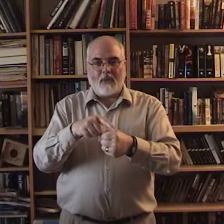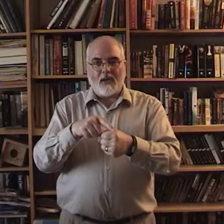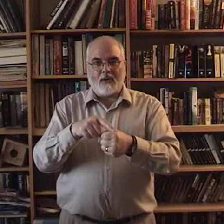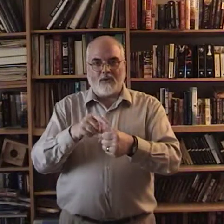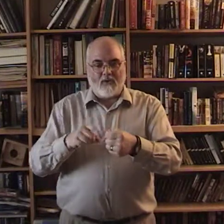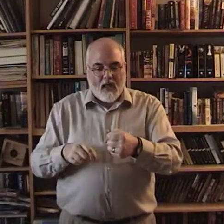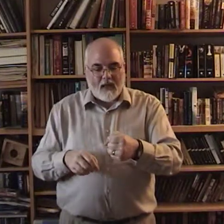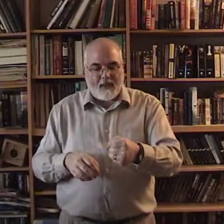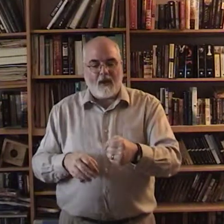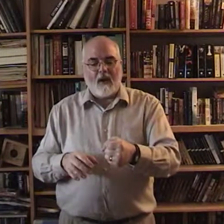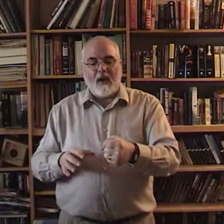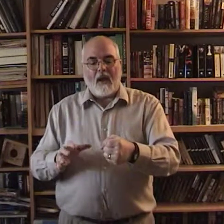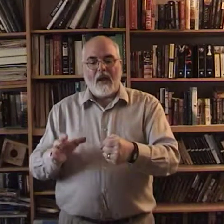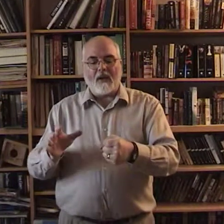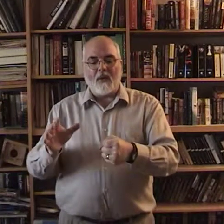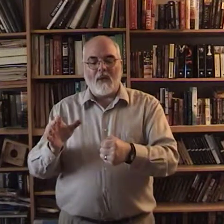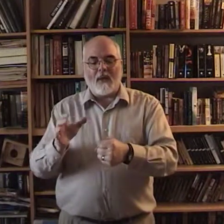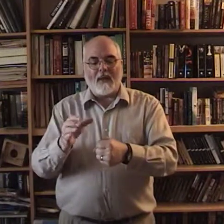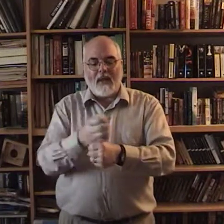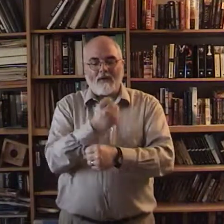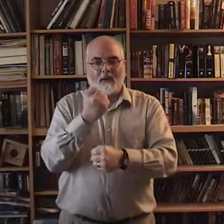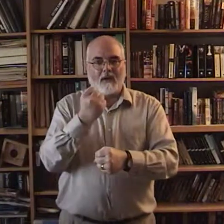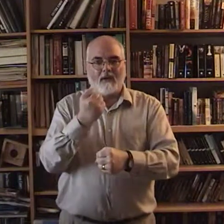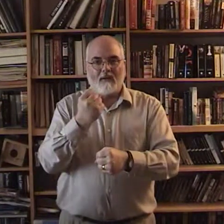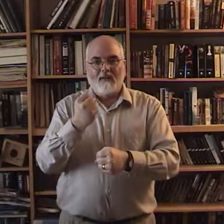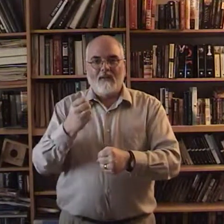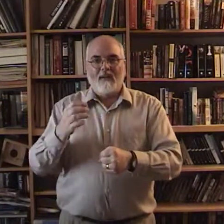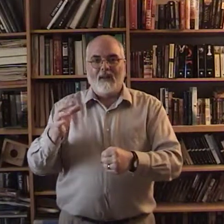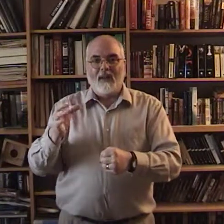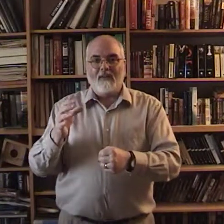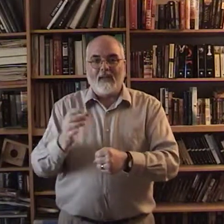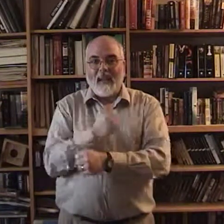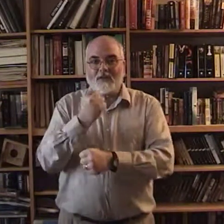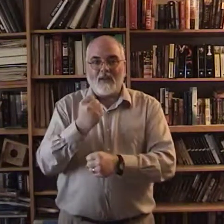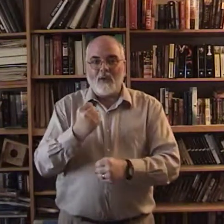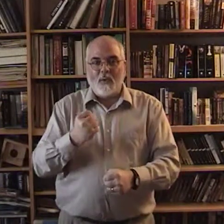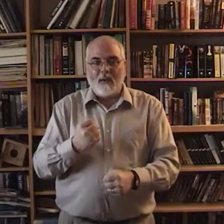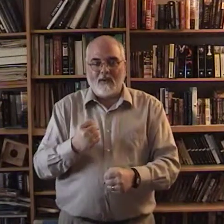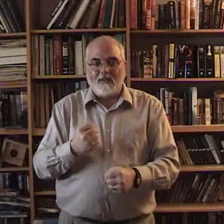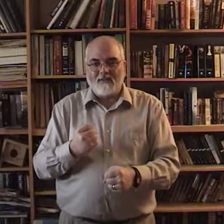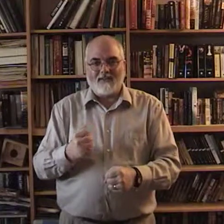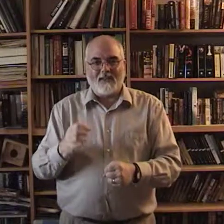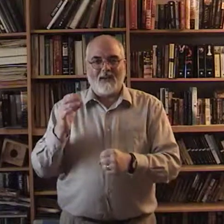Pretend there's a fly there and you want to catch it. If you catch it, you win. All right.